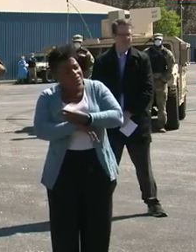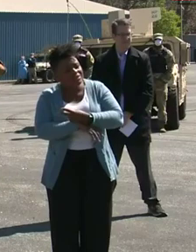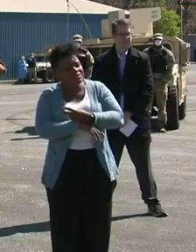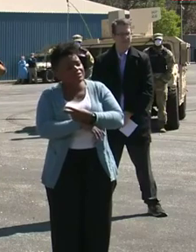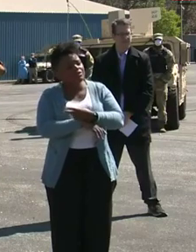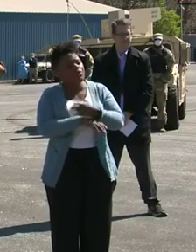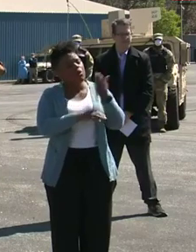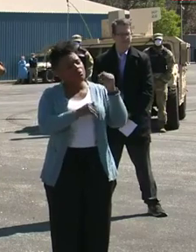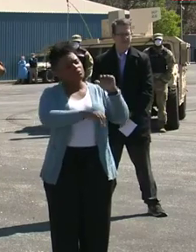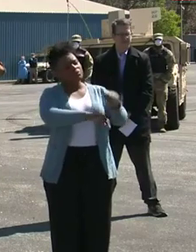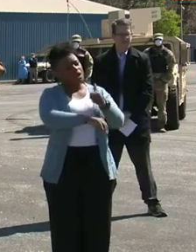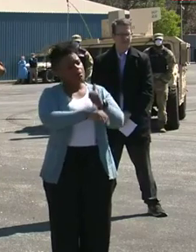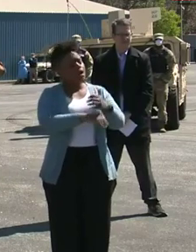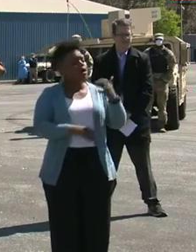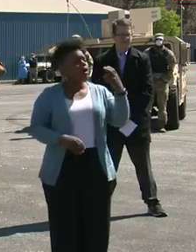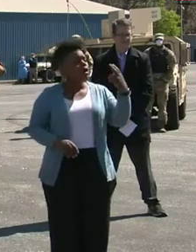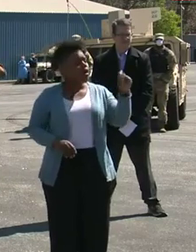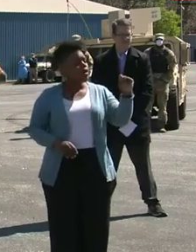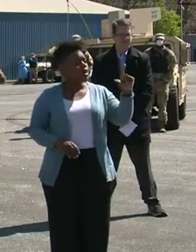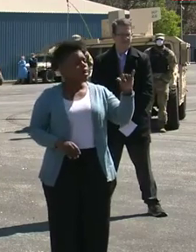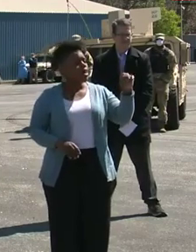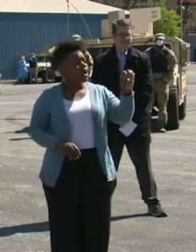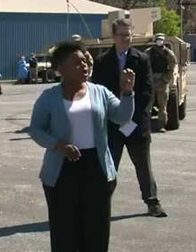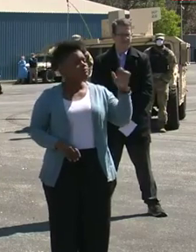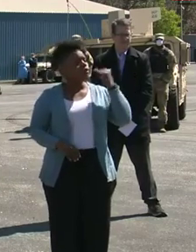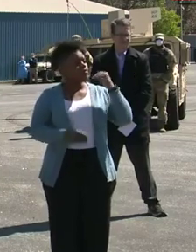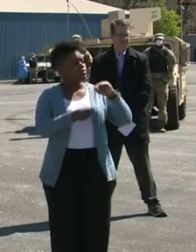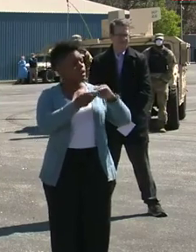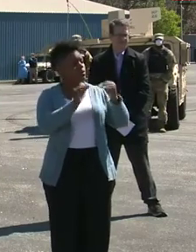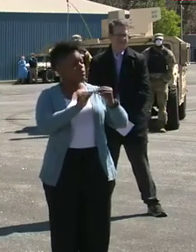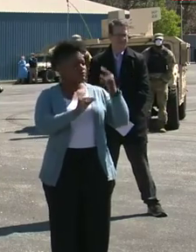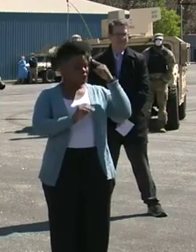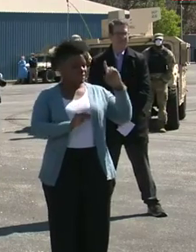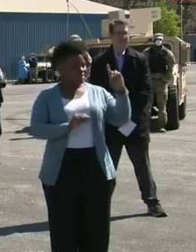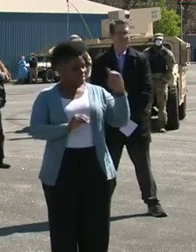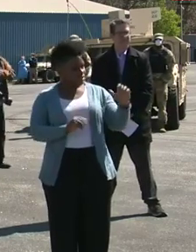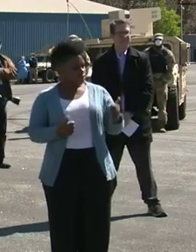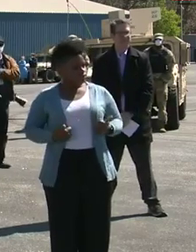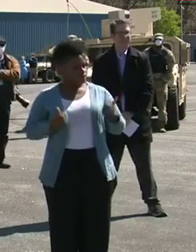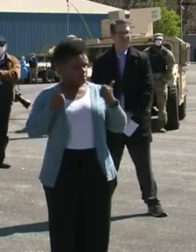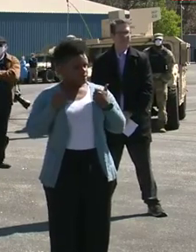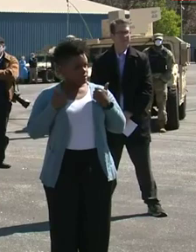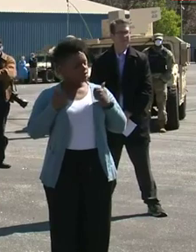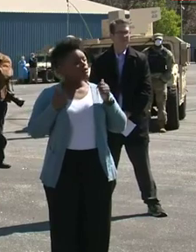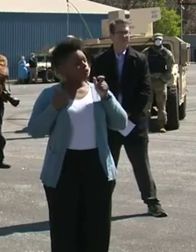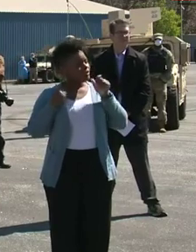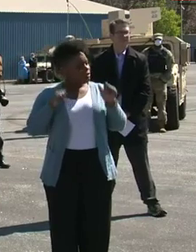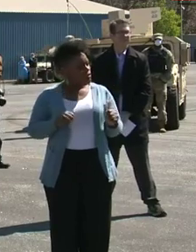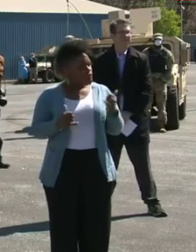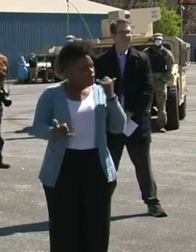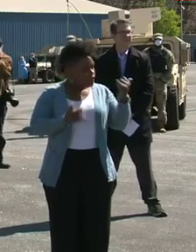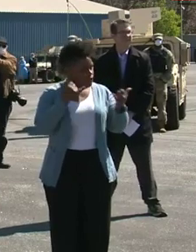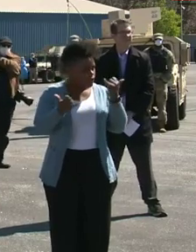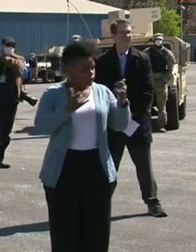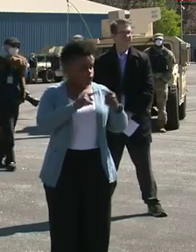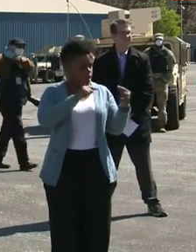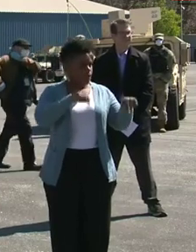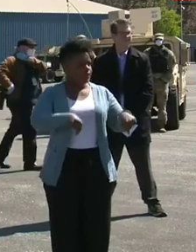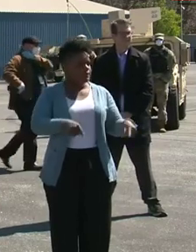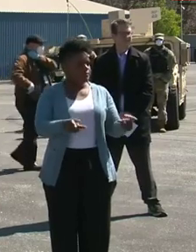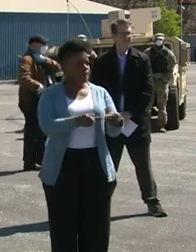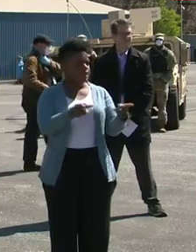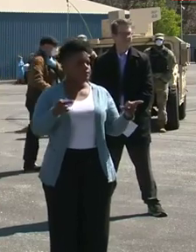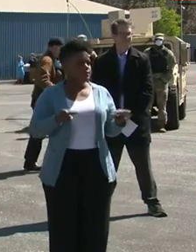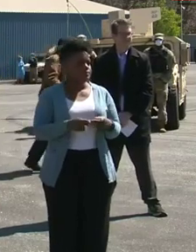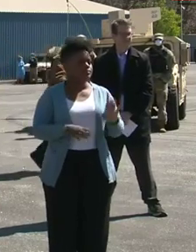number that D.C. residents can call to be referred to this site. So you don't necessarily have to have your